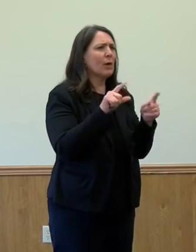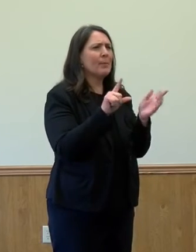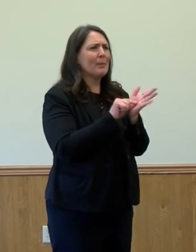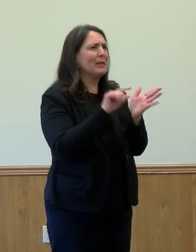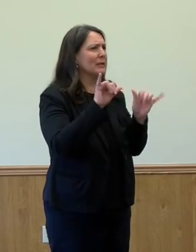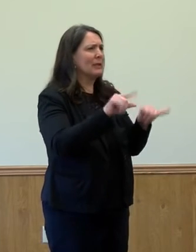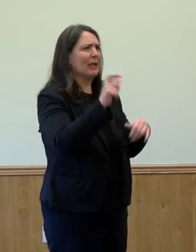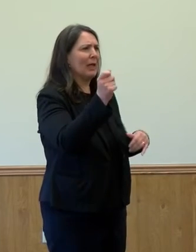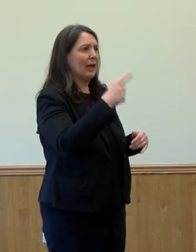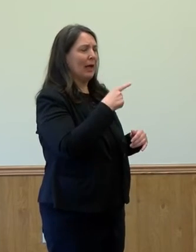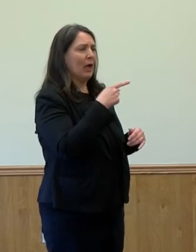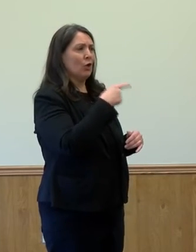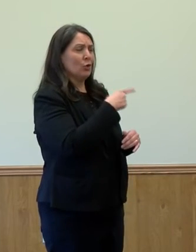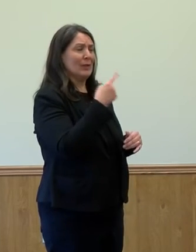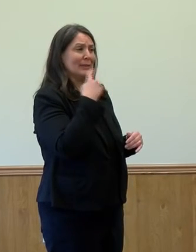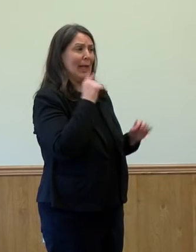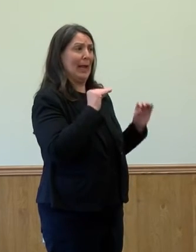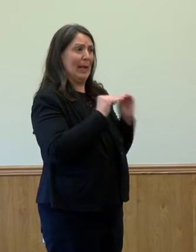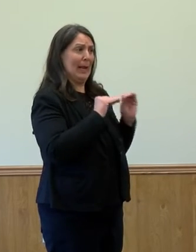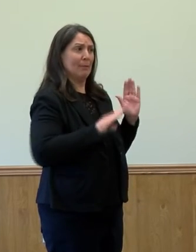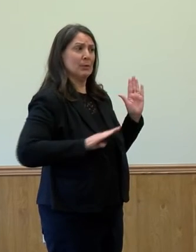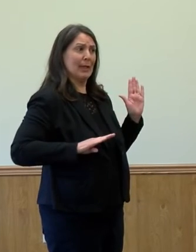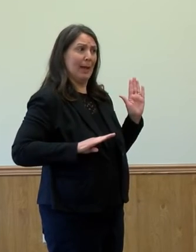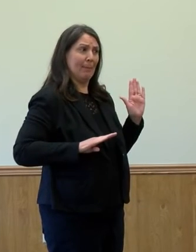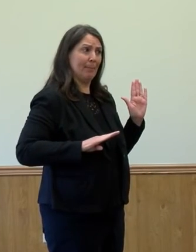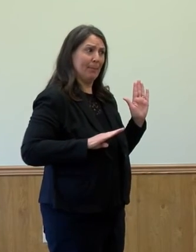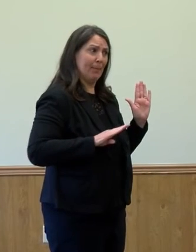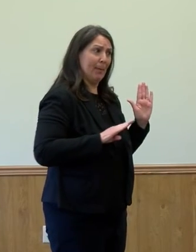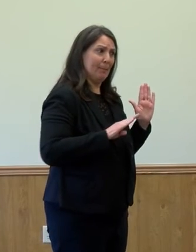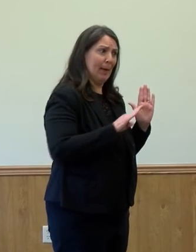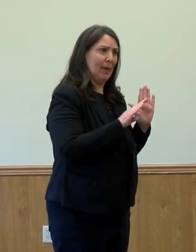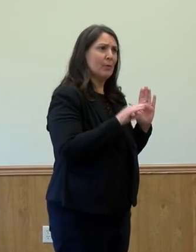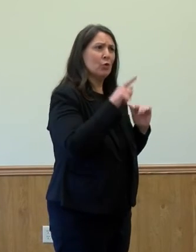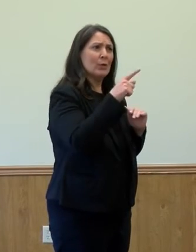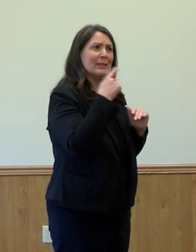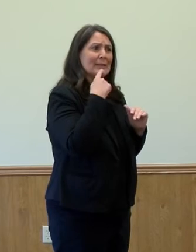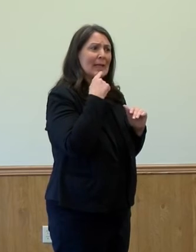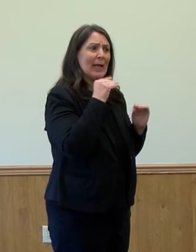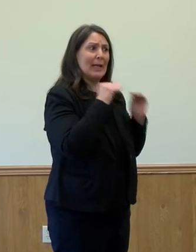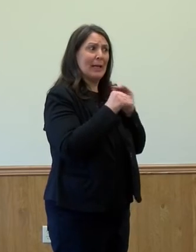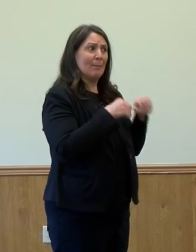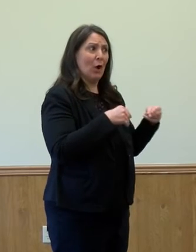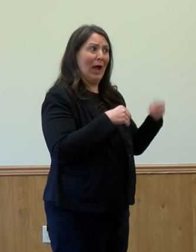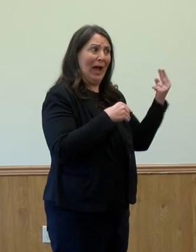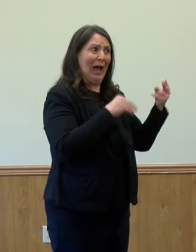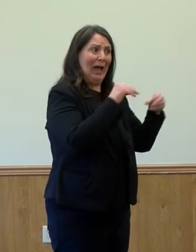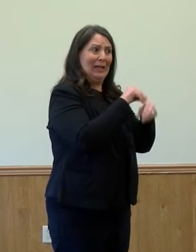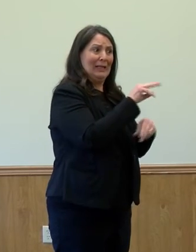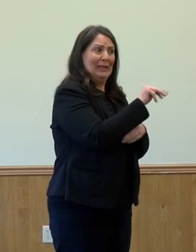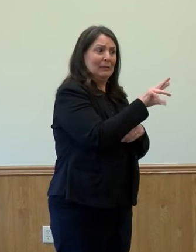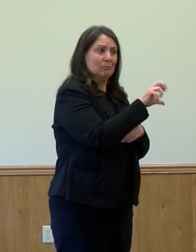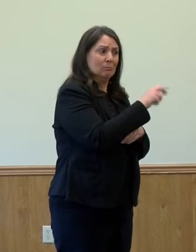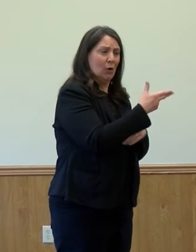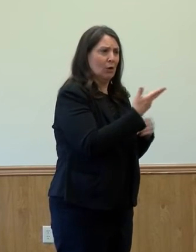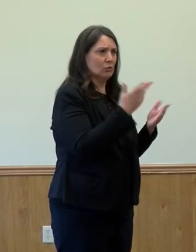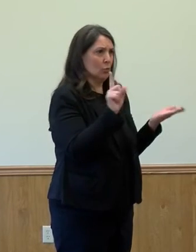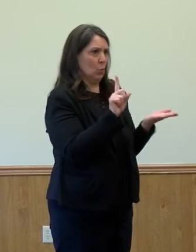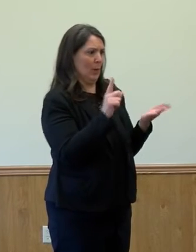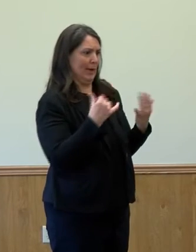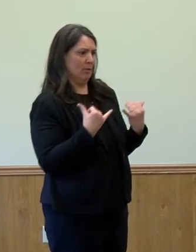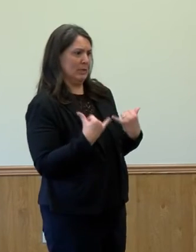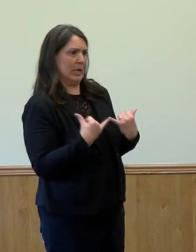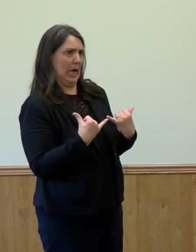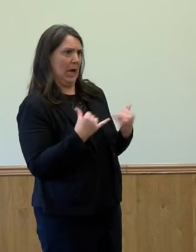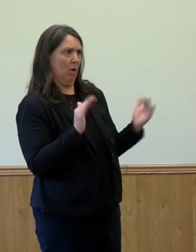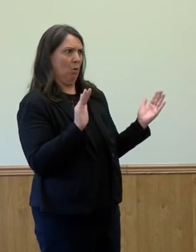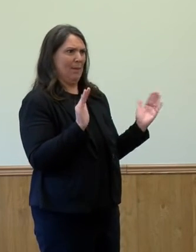you quantify that? Can you say that, you said it was in March, was the last time we saw it this high. Mm-hmm. Where are we at compared